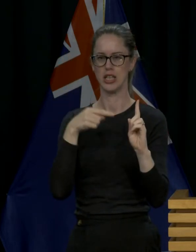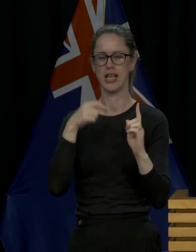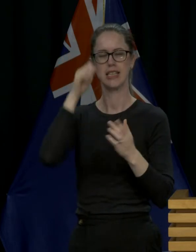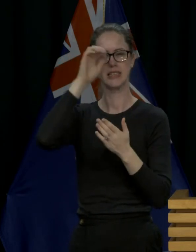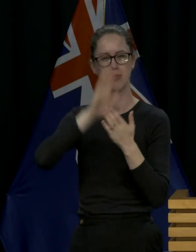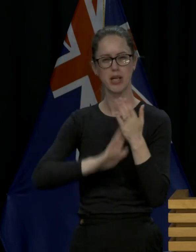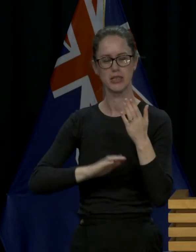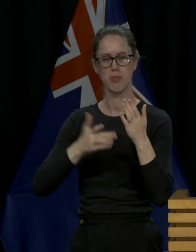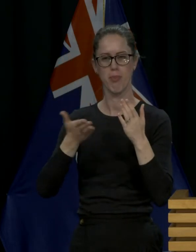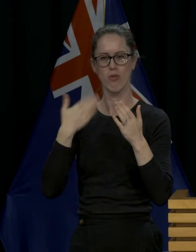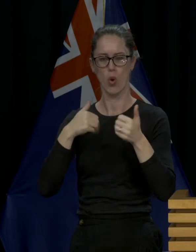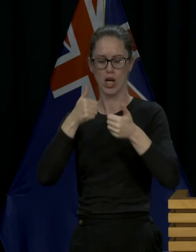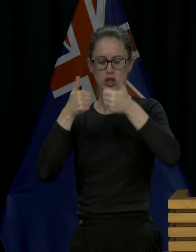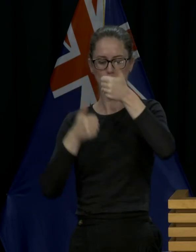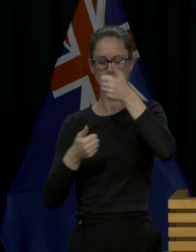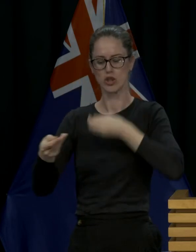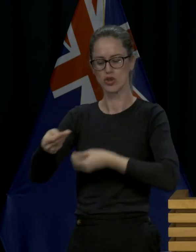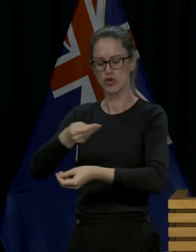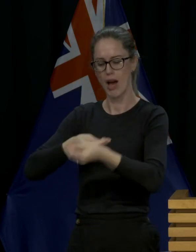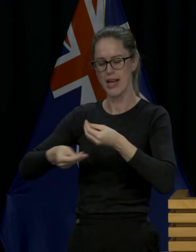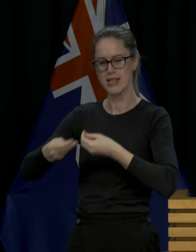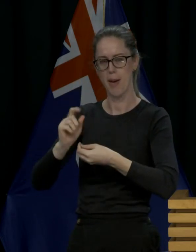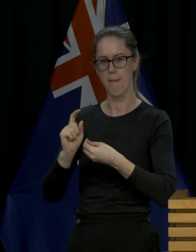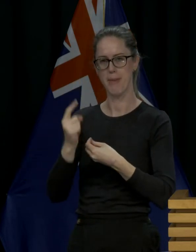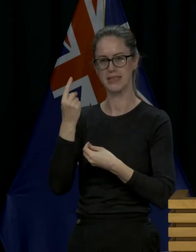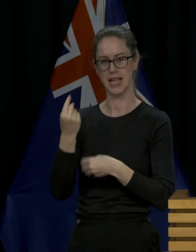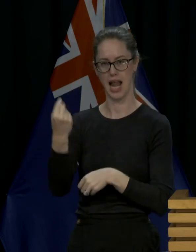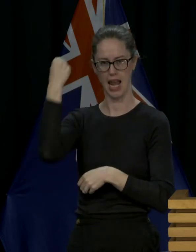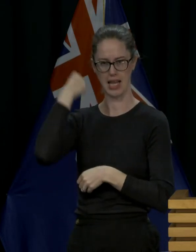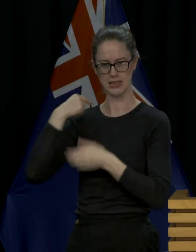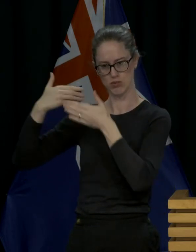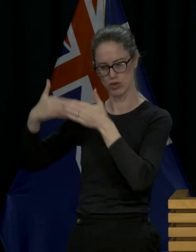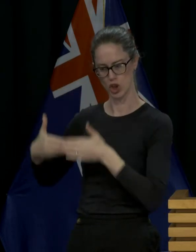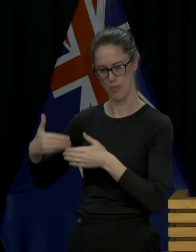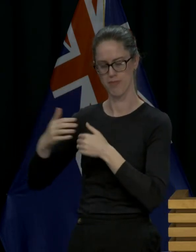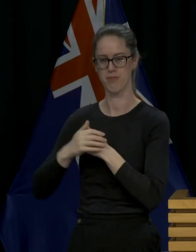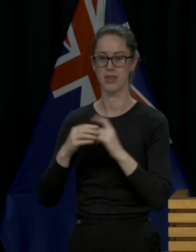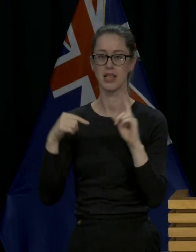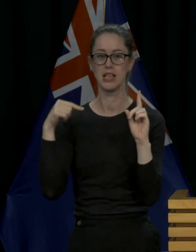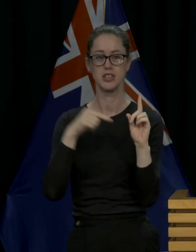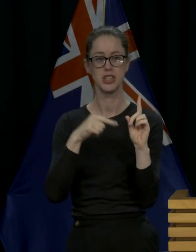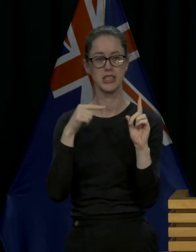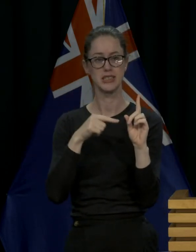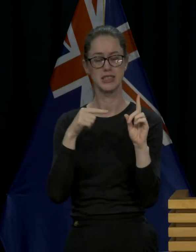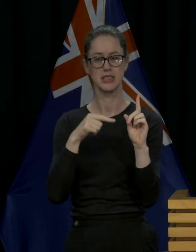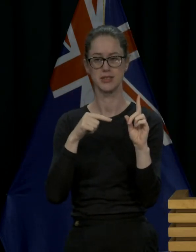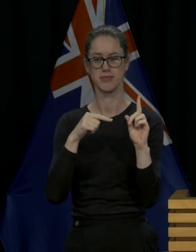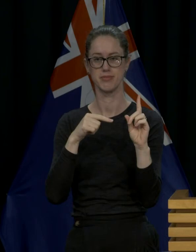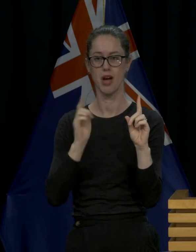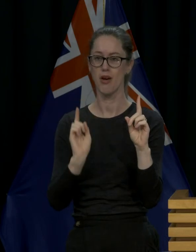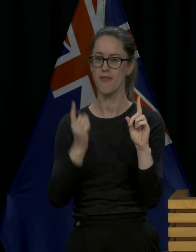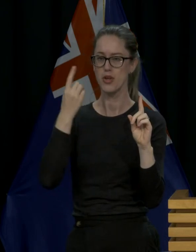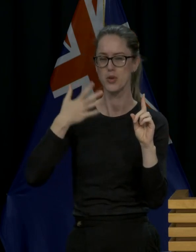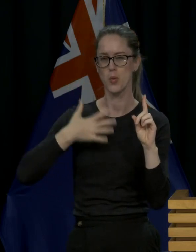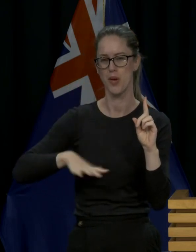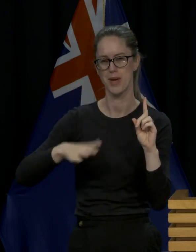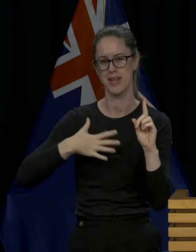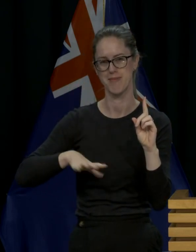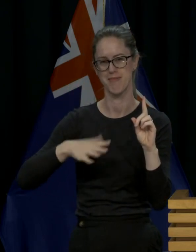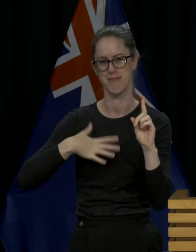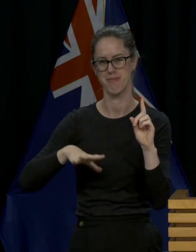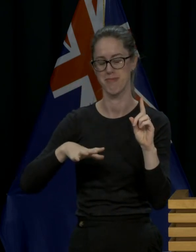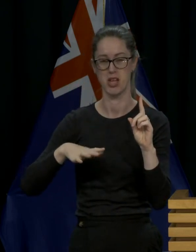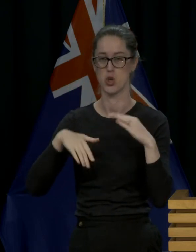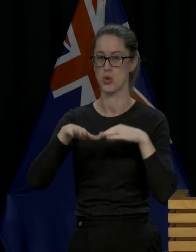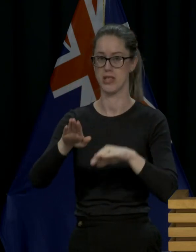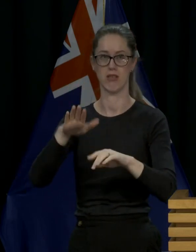experience of being an Associate Trade Minister in the last Cabinet. She is also the first woman in our